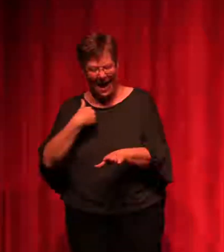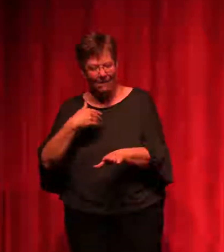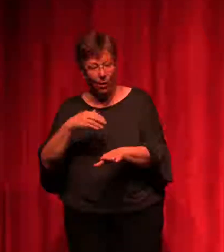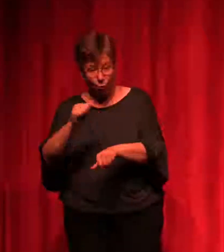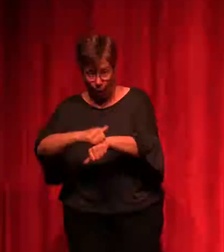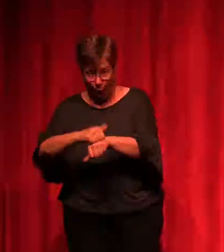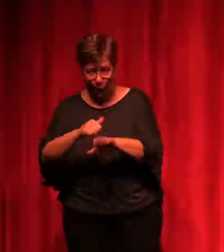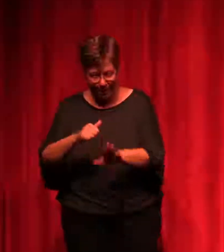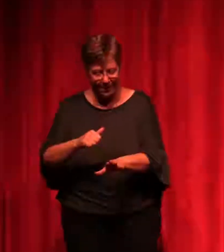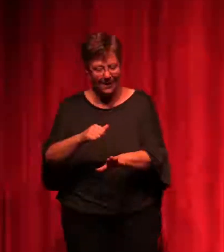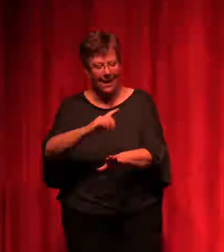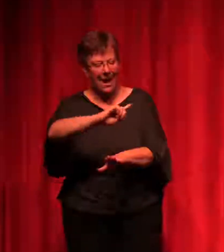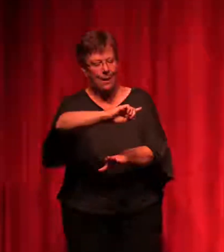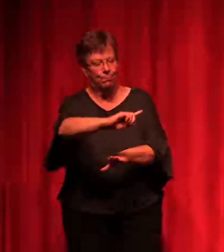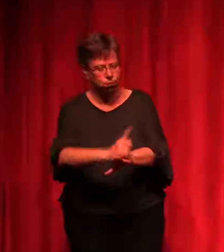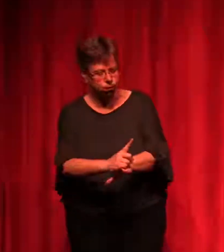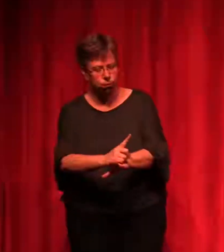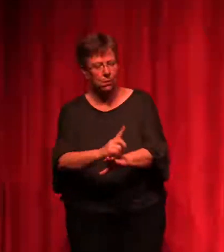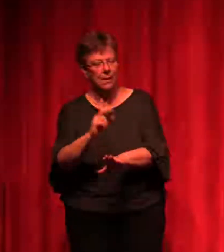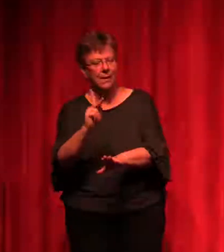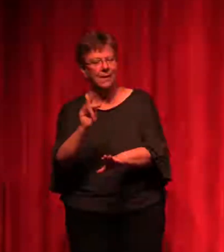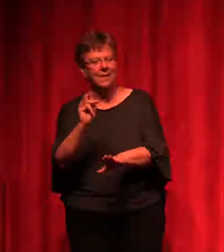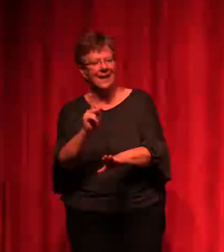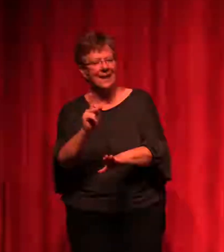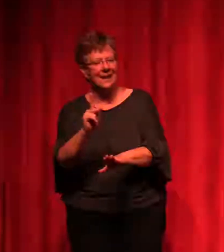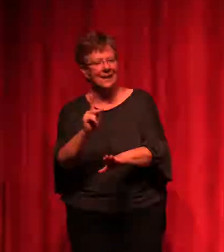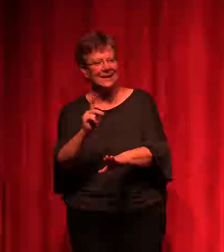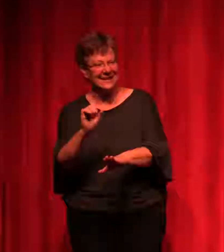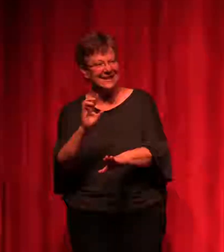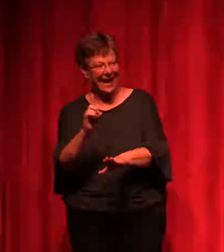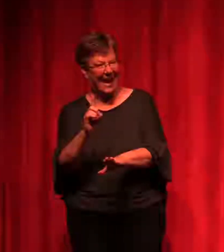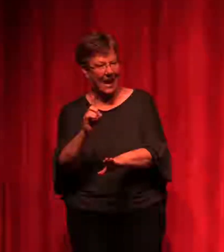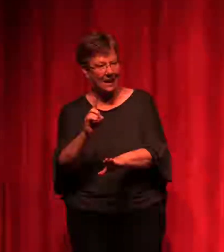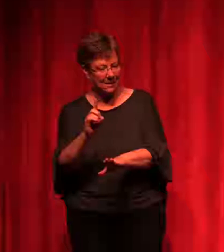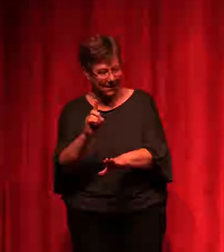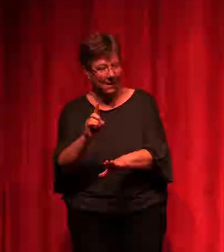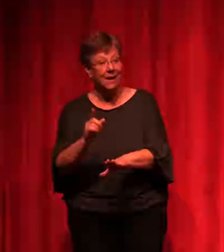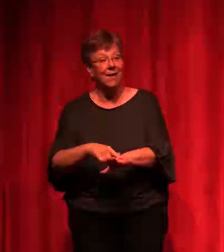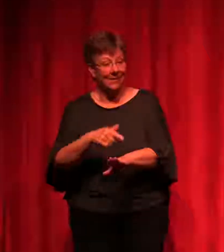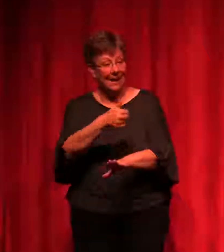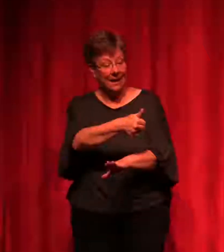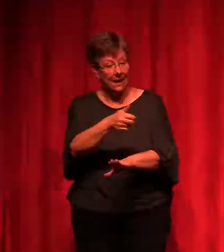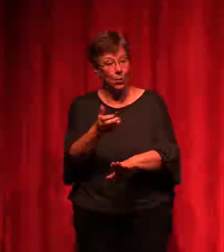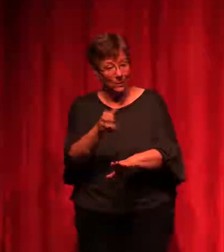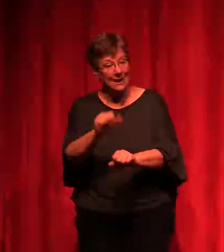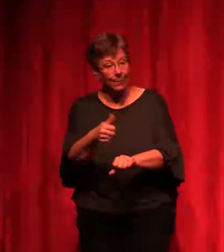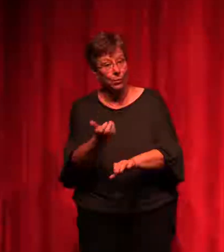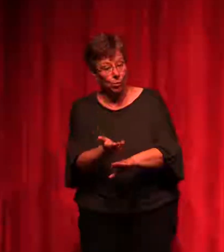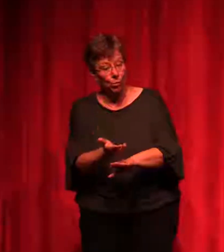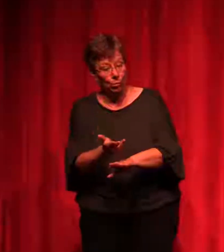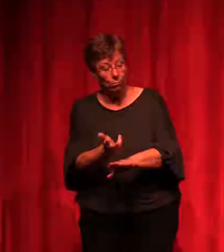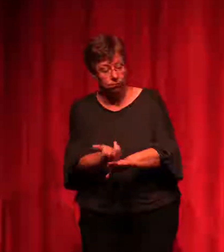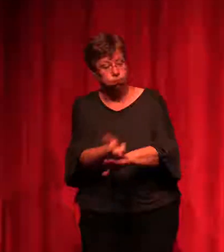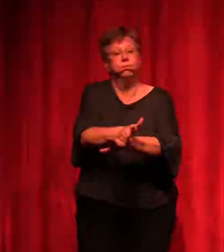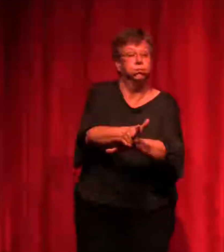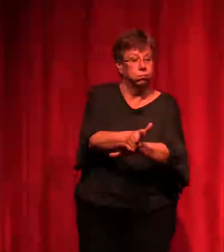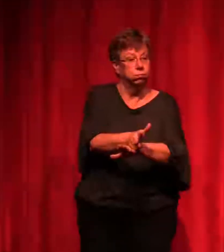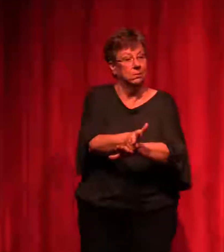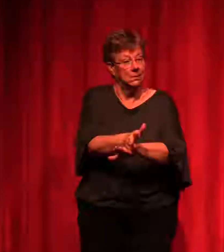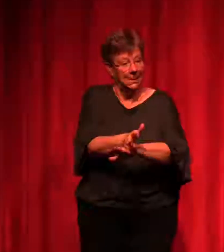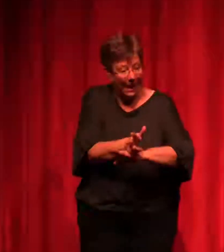with his good leg. So we spun the bike around, and I rode it out, and